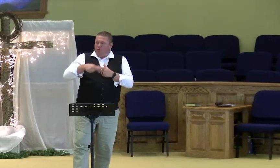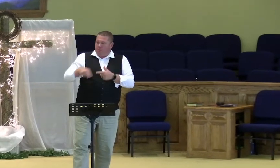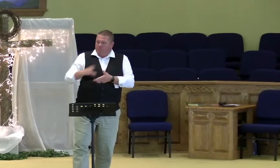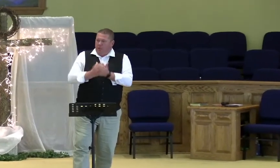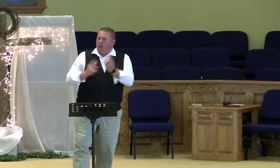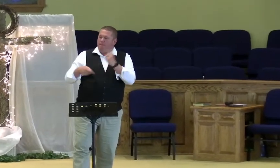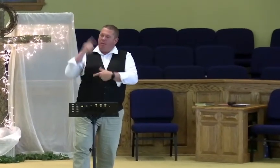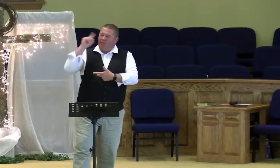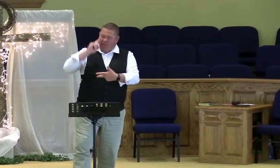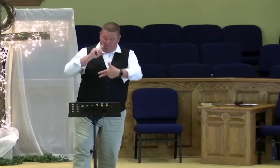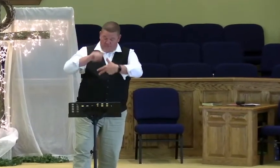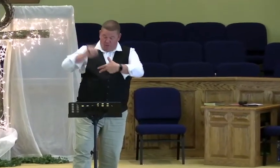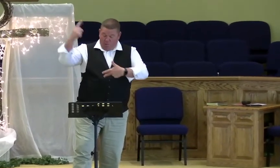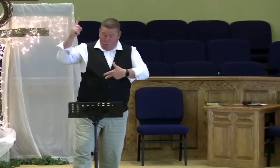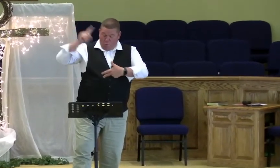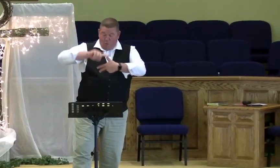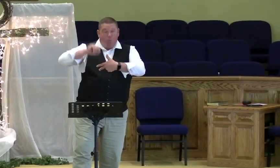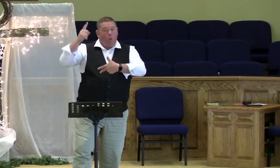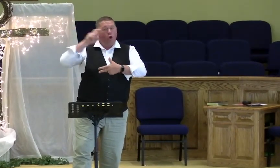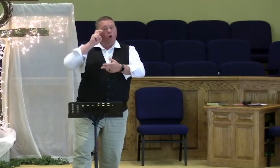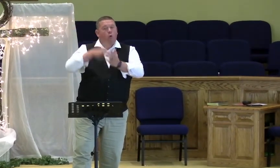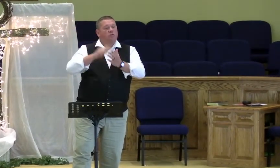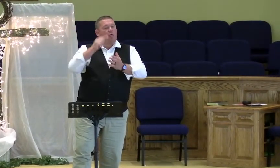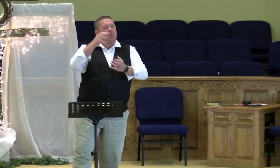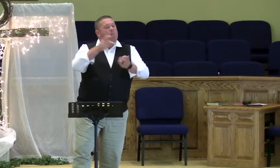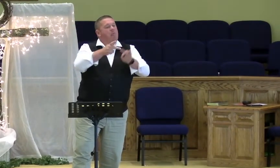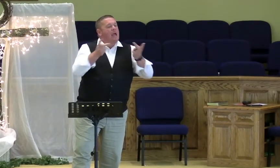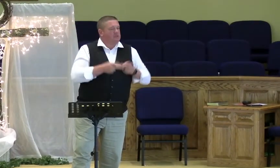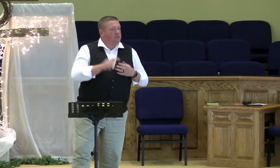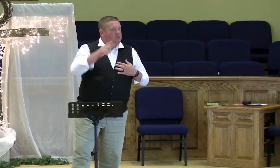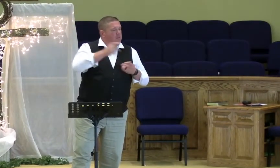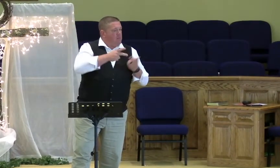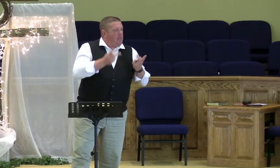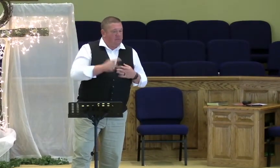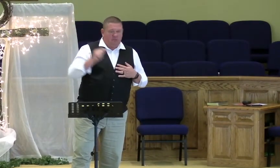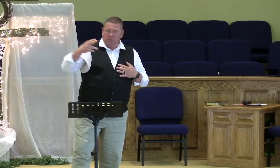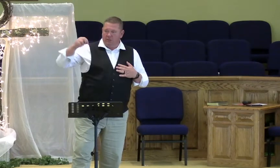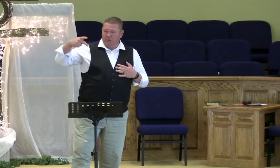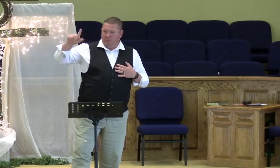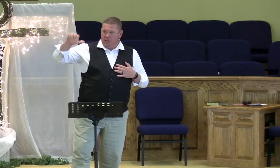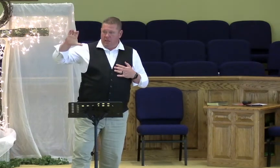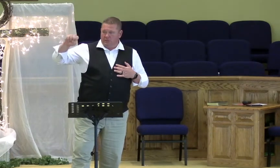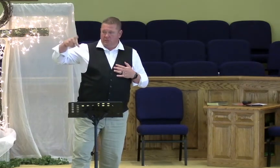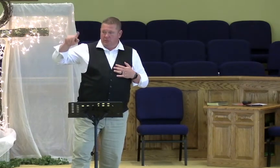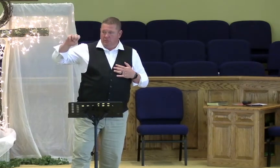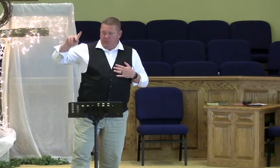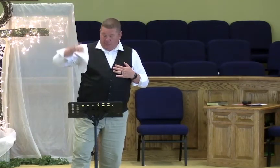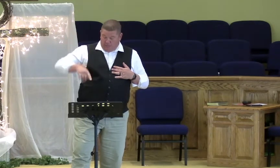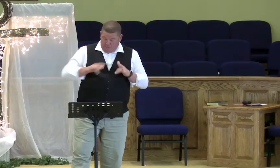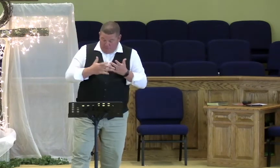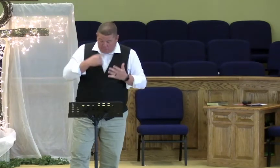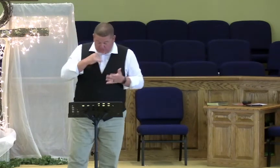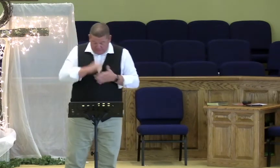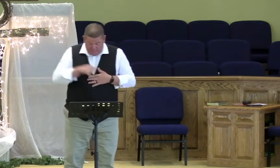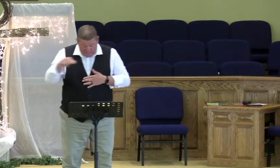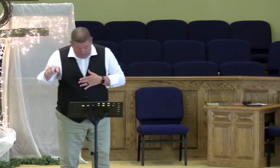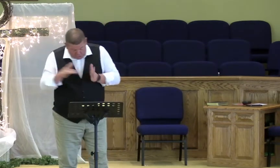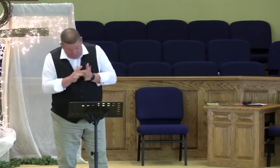Three that we can learn about this from the story about the deaf. First, we're going to talk about the place. The Bible says